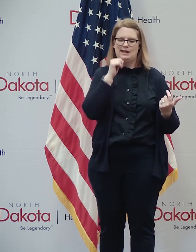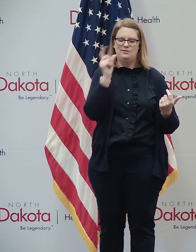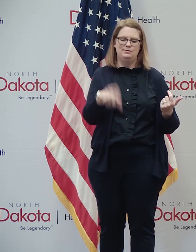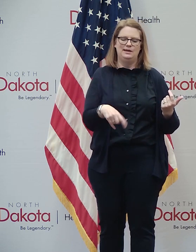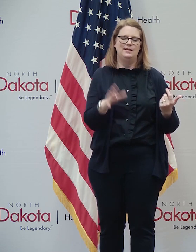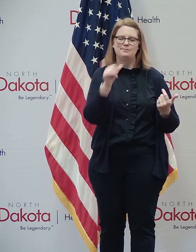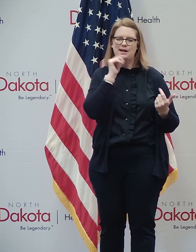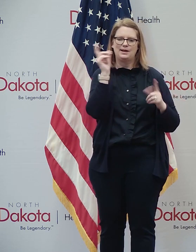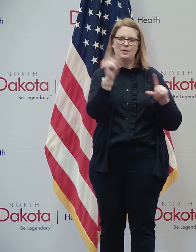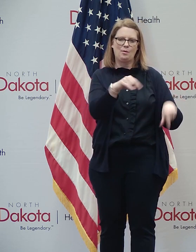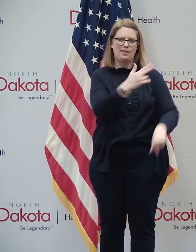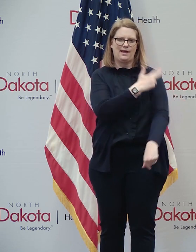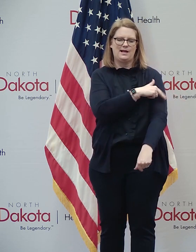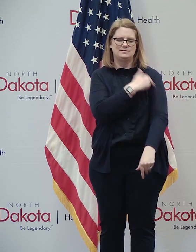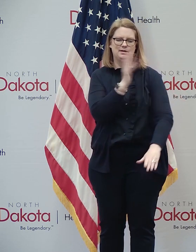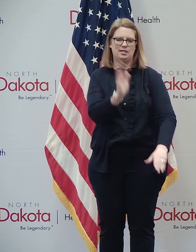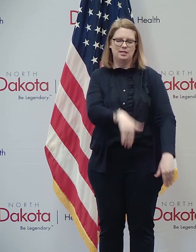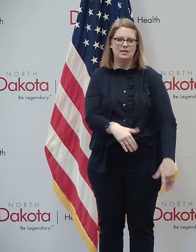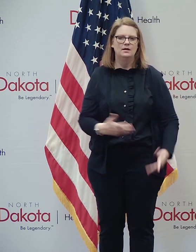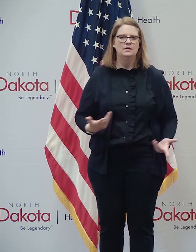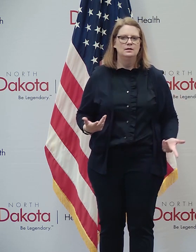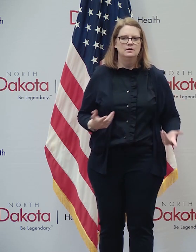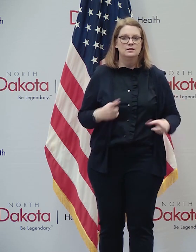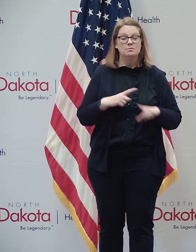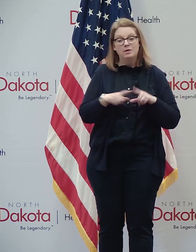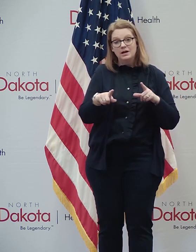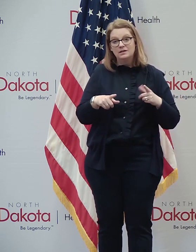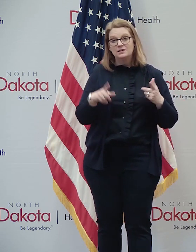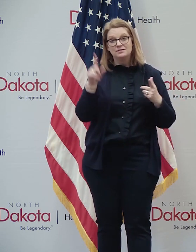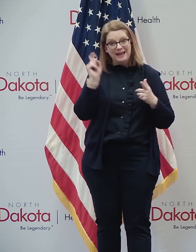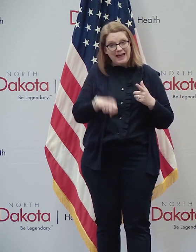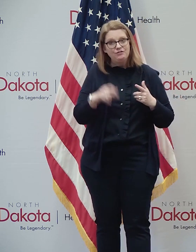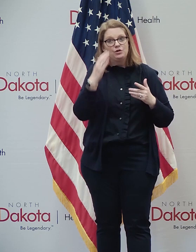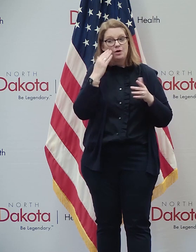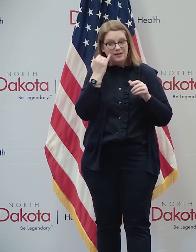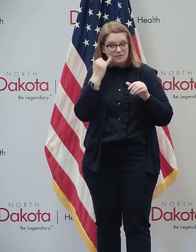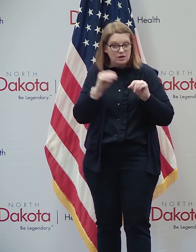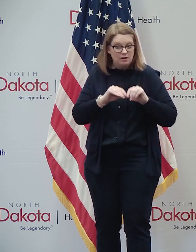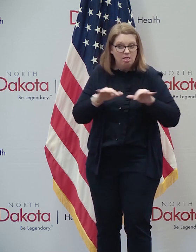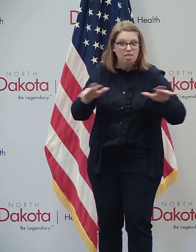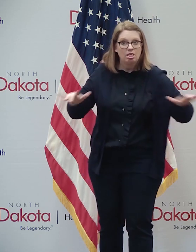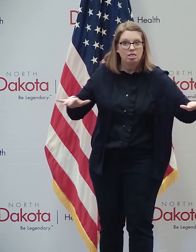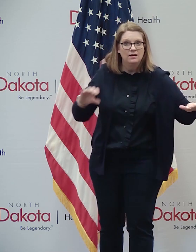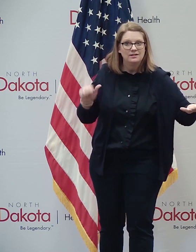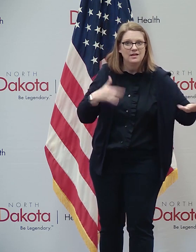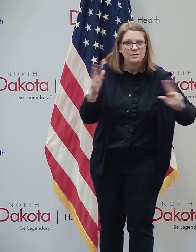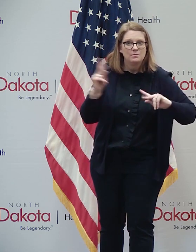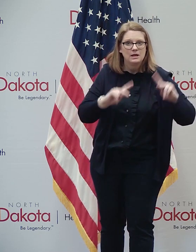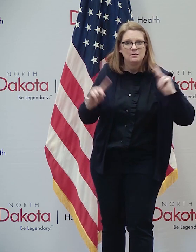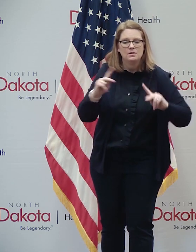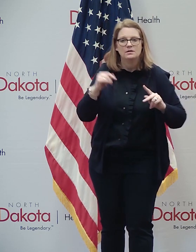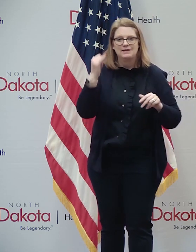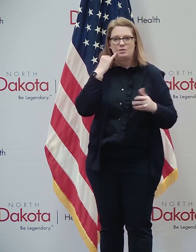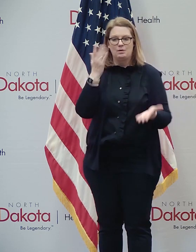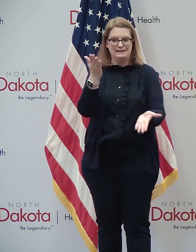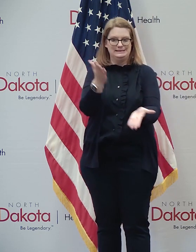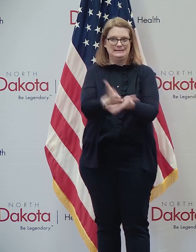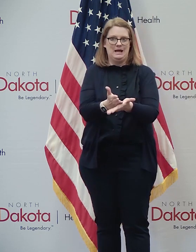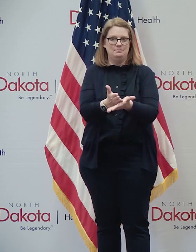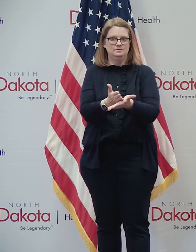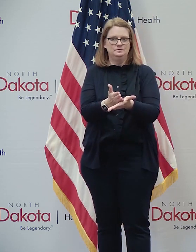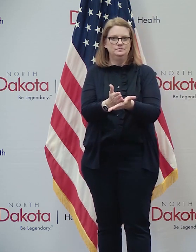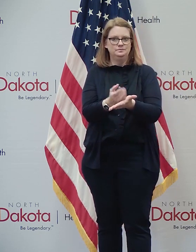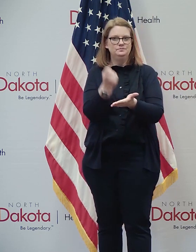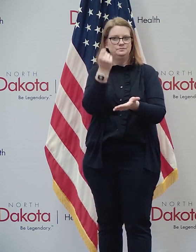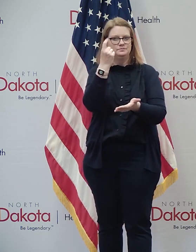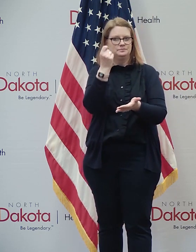very proactive about getting tested, because you don't want to be the person who has this and doesn't know it, particularly if you're young and healthy.